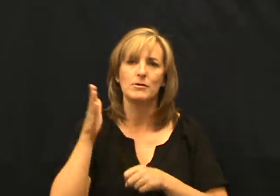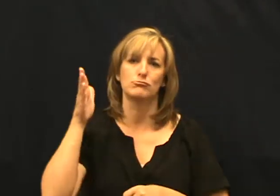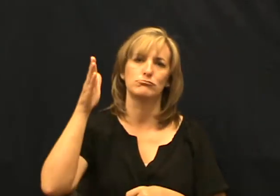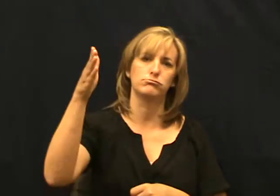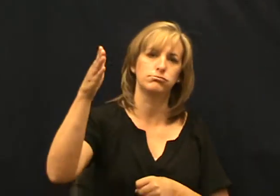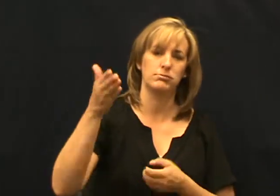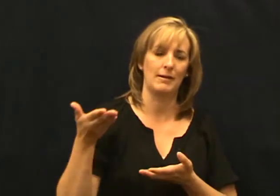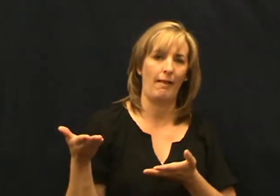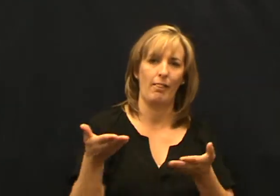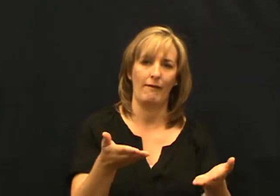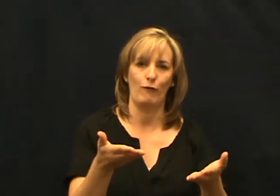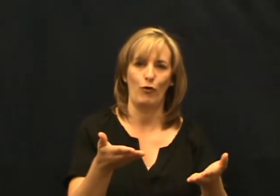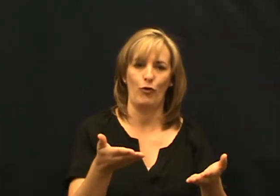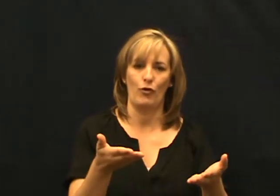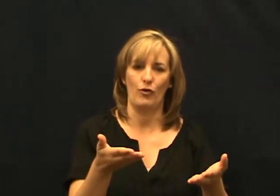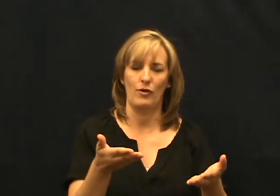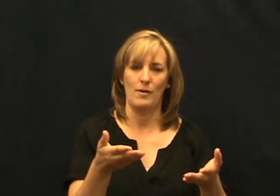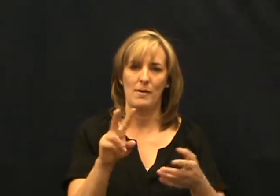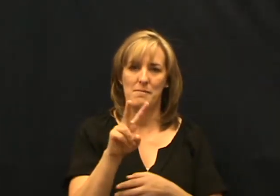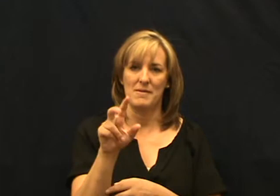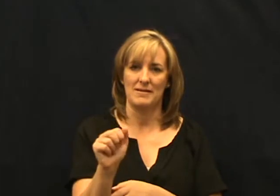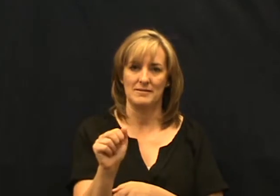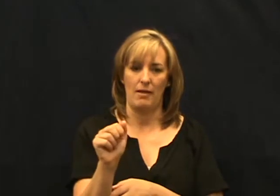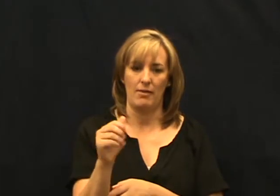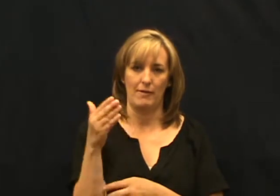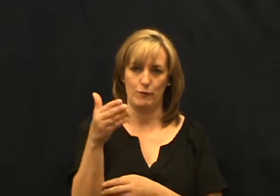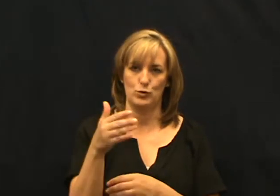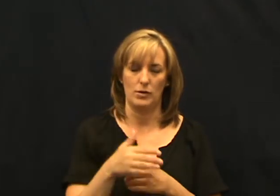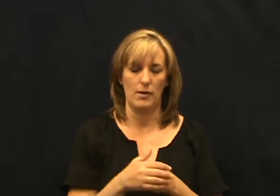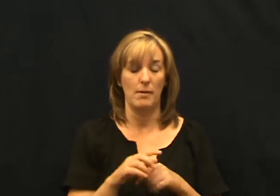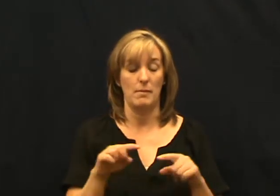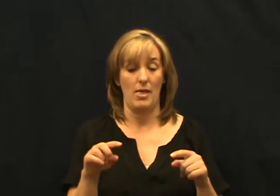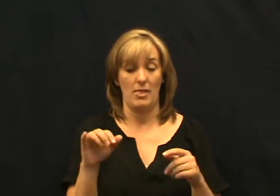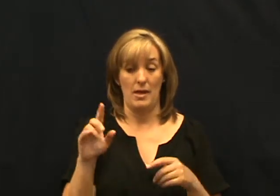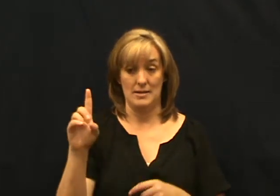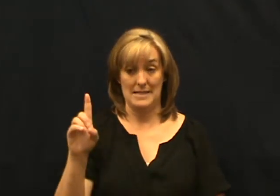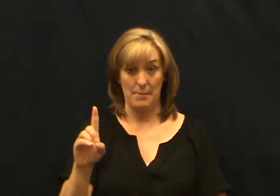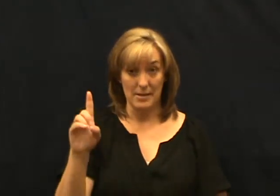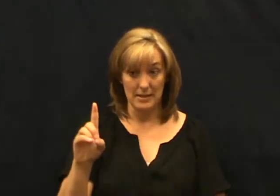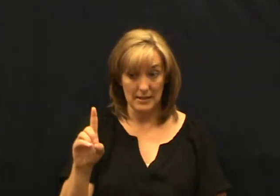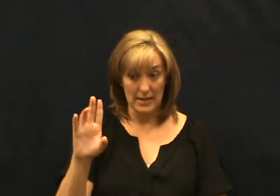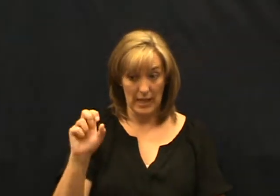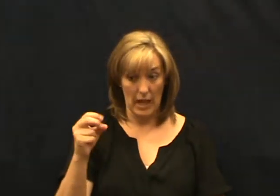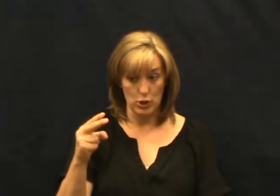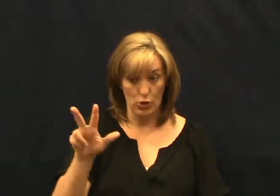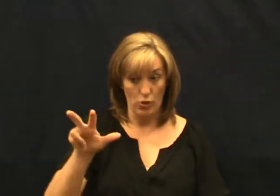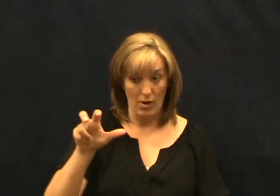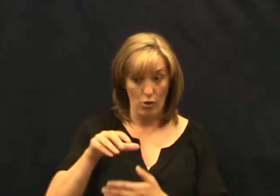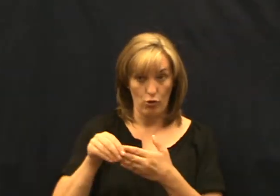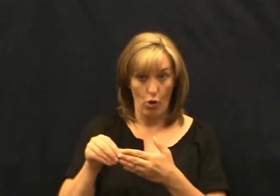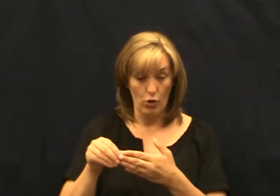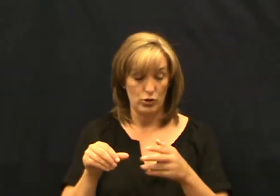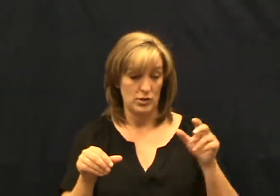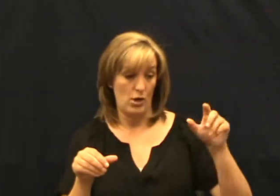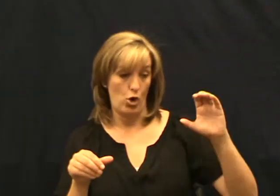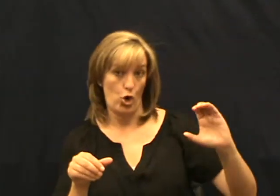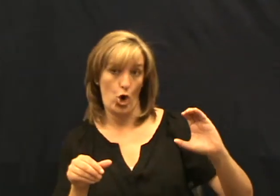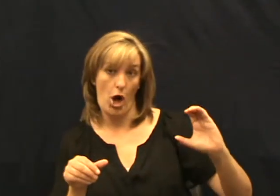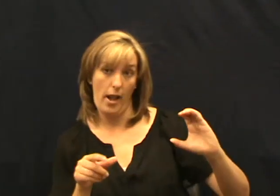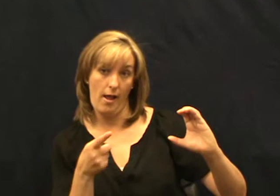at a future time. So again, the entry is to debit cash for $300 and to credit unearned